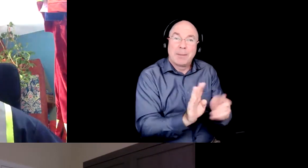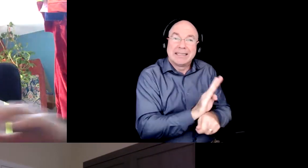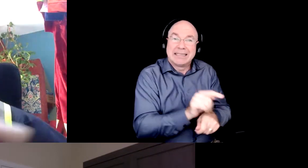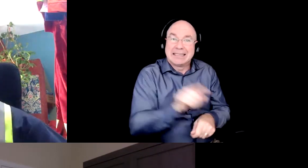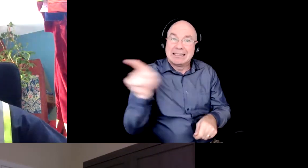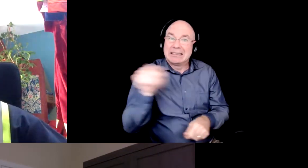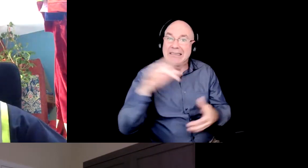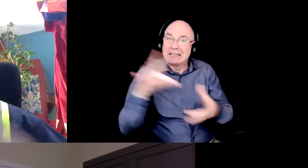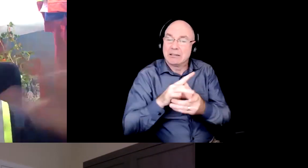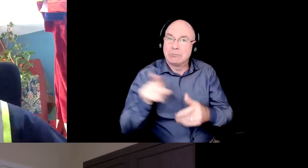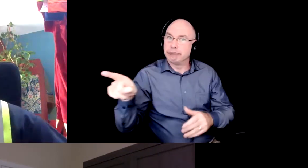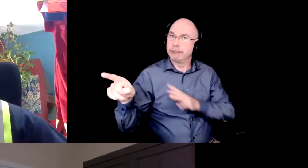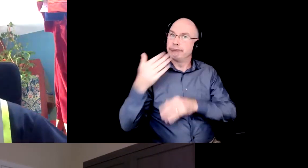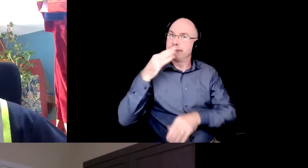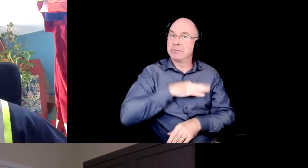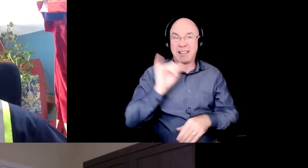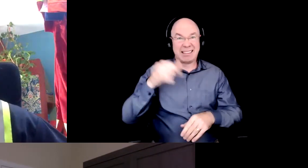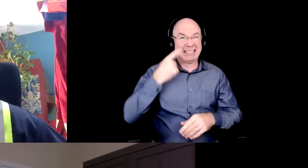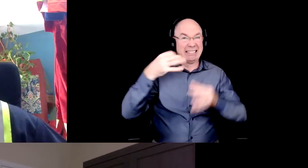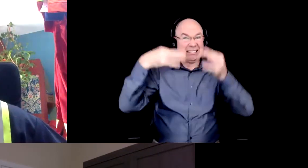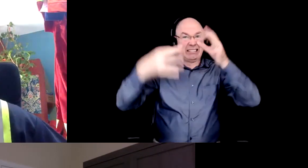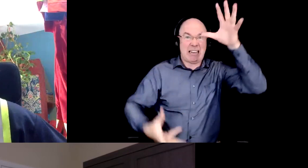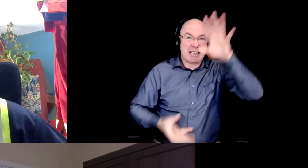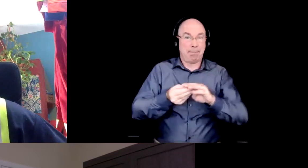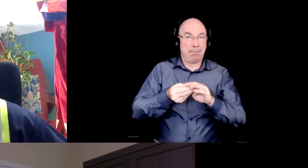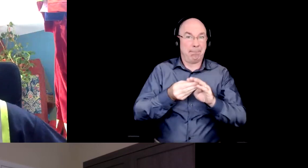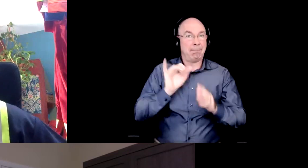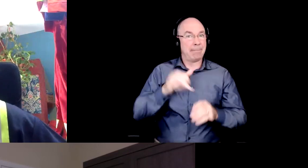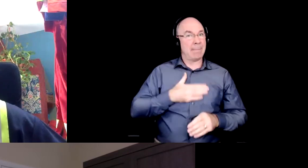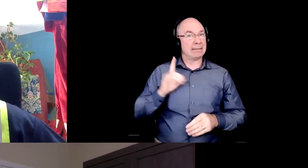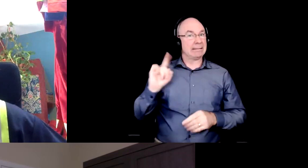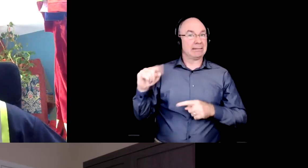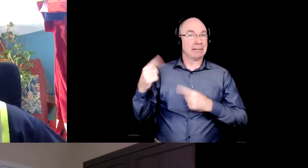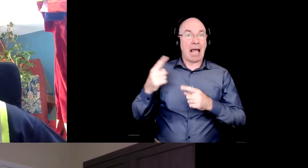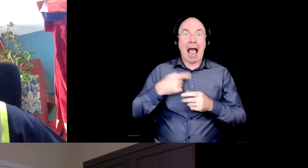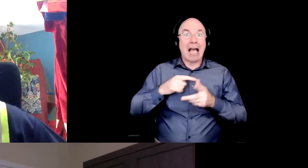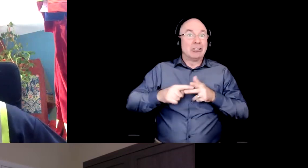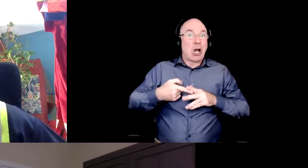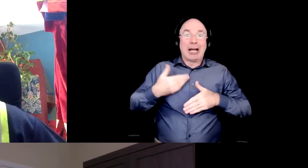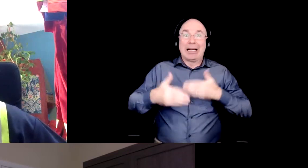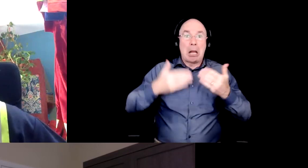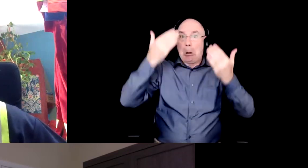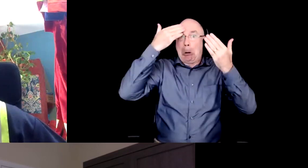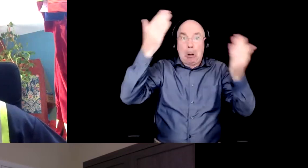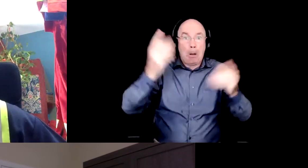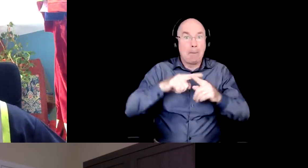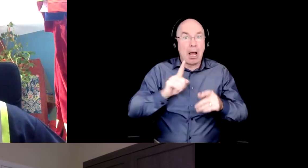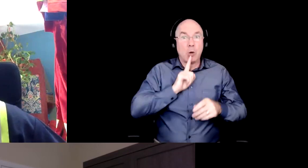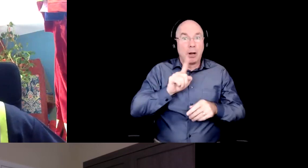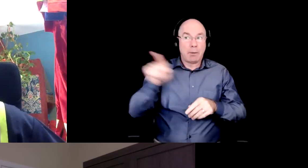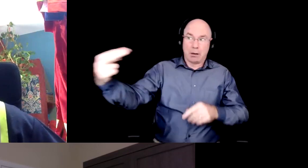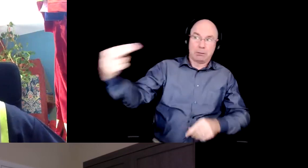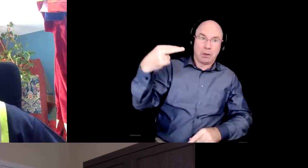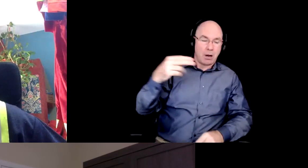That's summing up what we did and how without even knowing it, we were actually very attractive to a buyer. But now